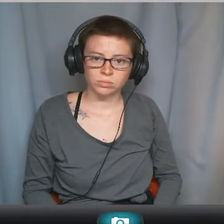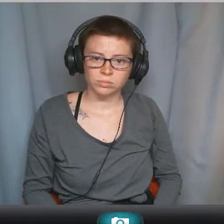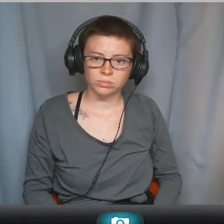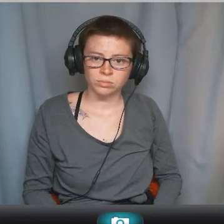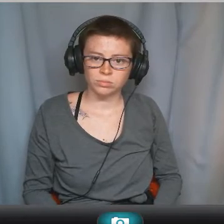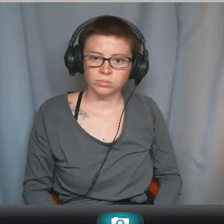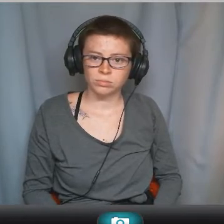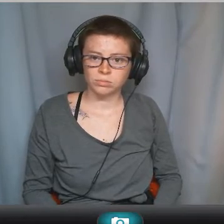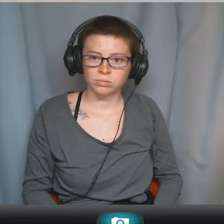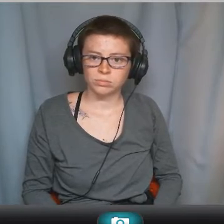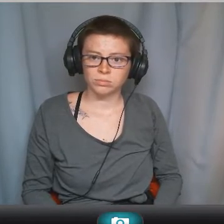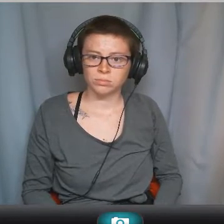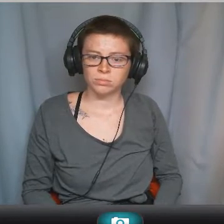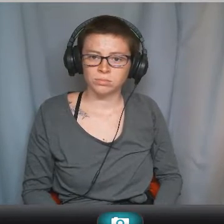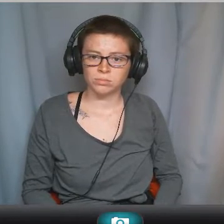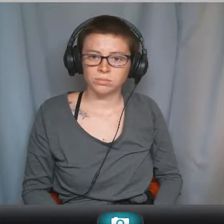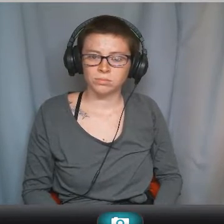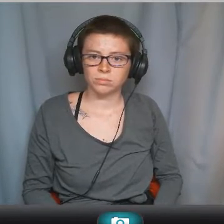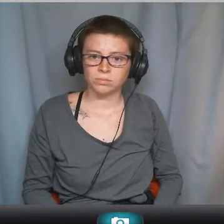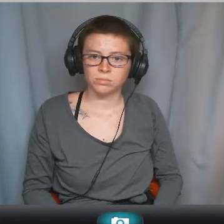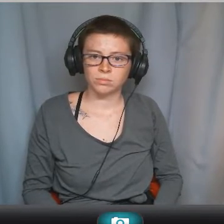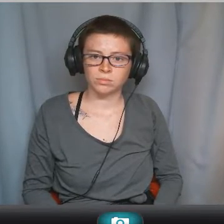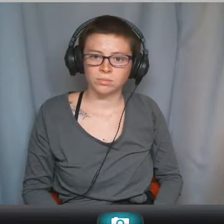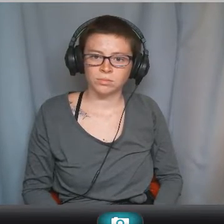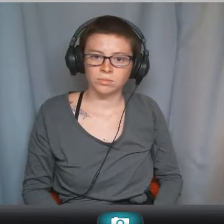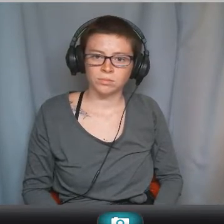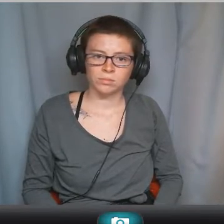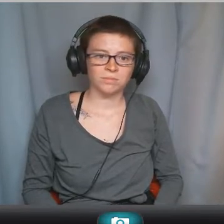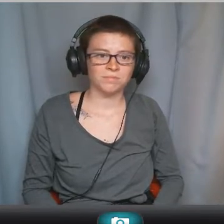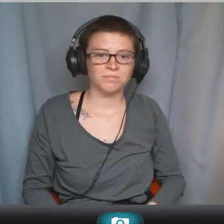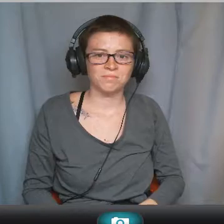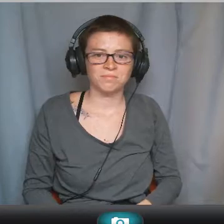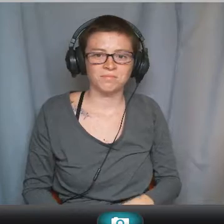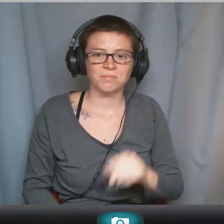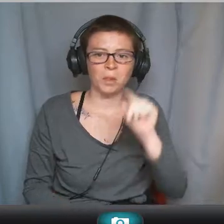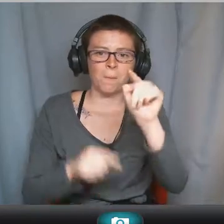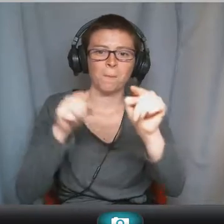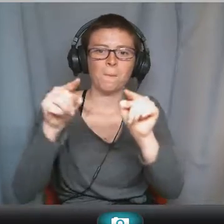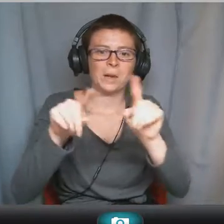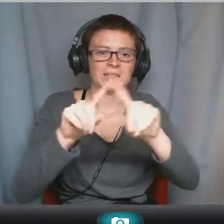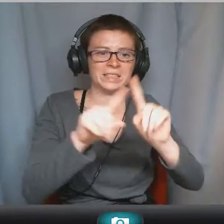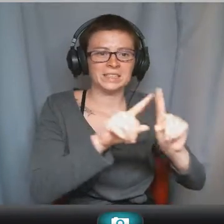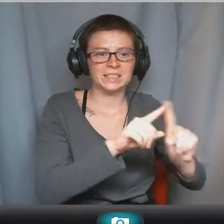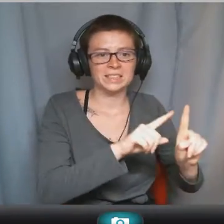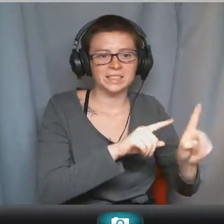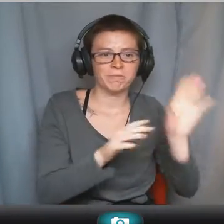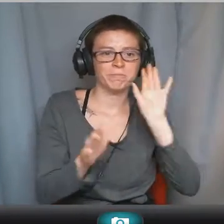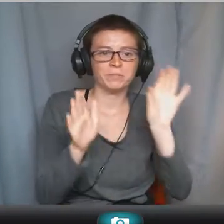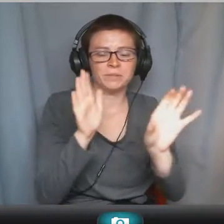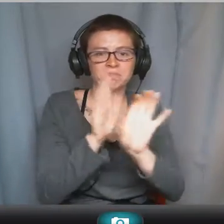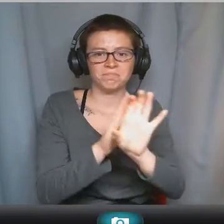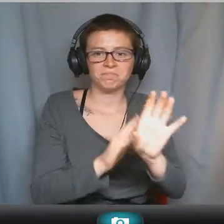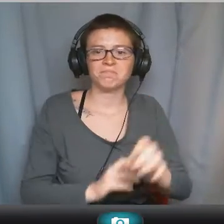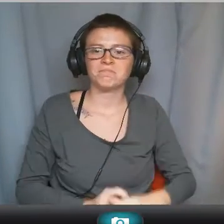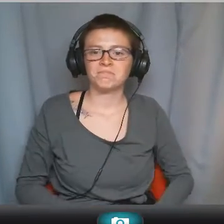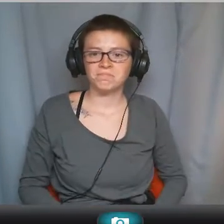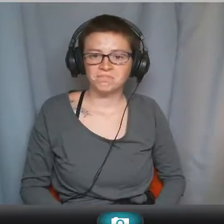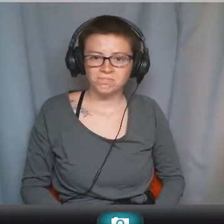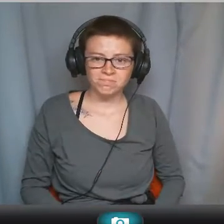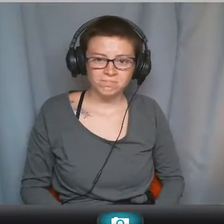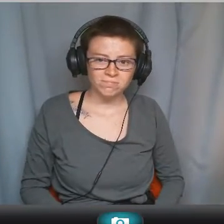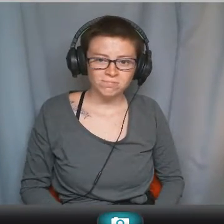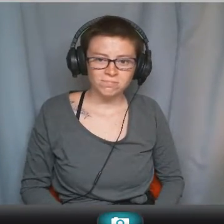at. Yeah. The flag they tried to get. And the balloon. And the balloon. And the flag on